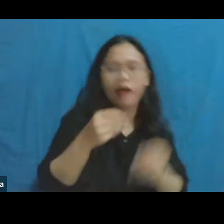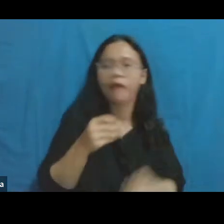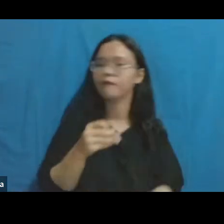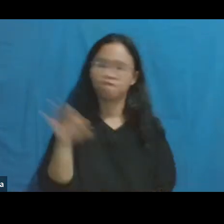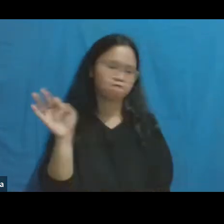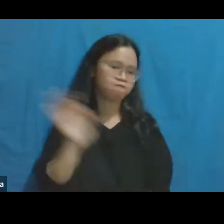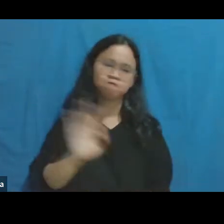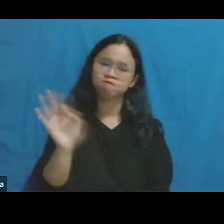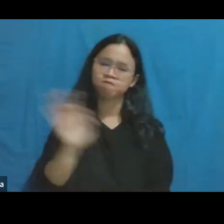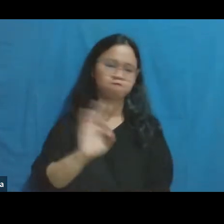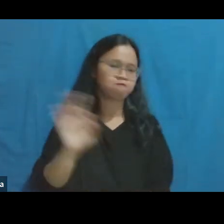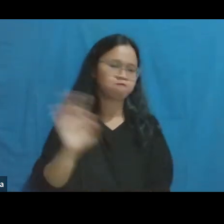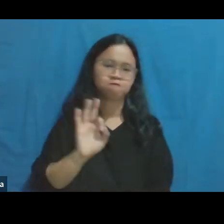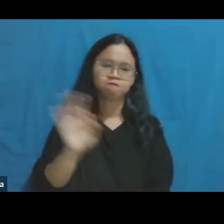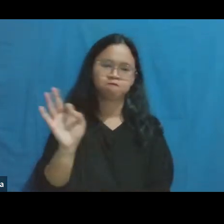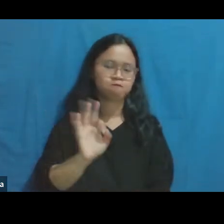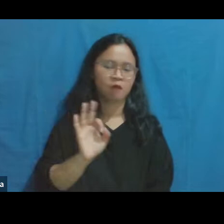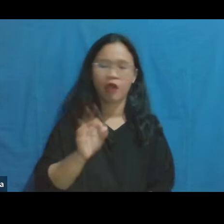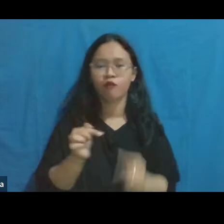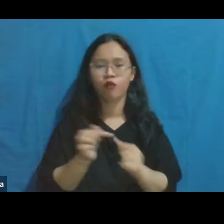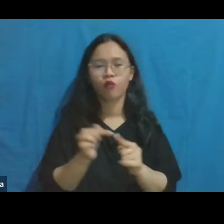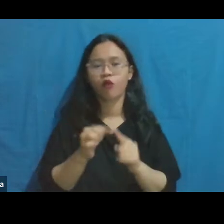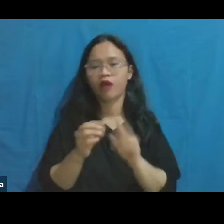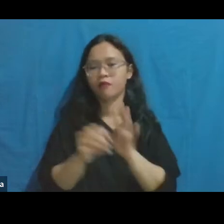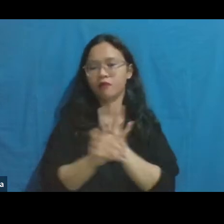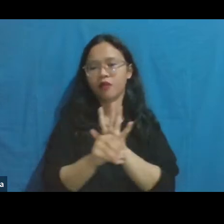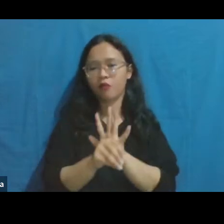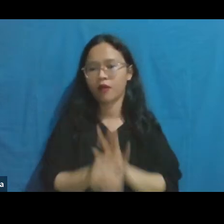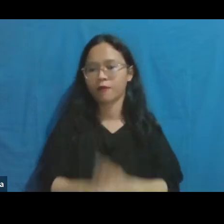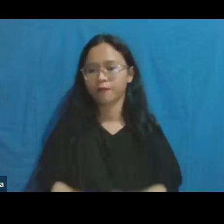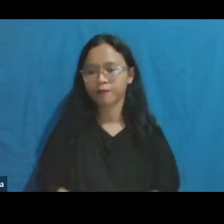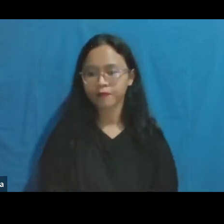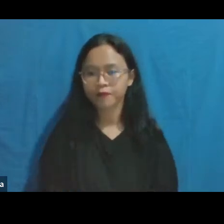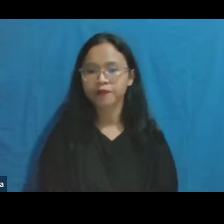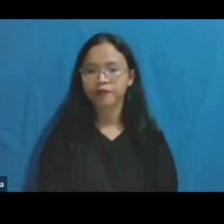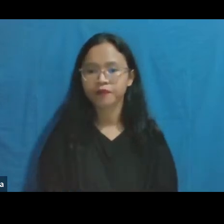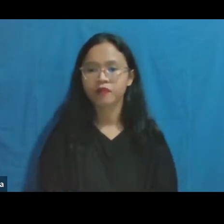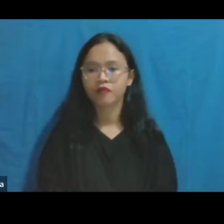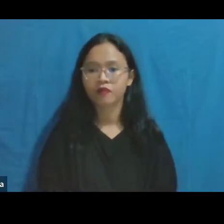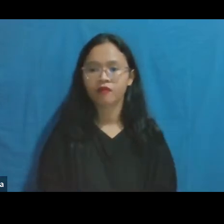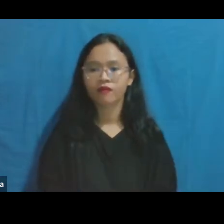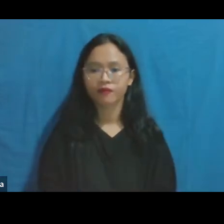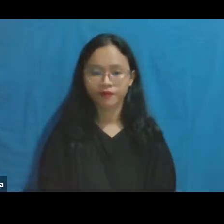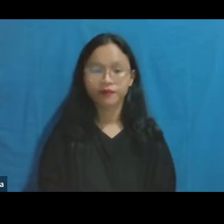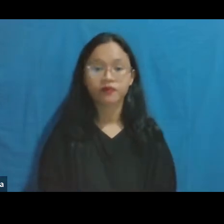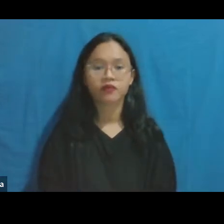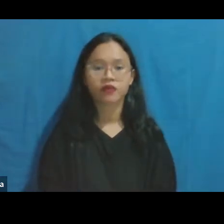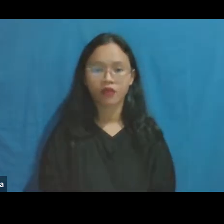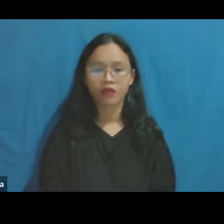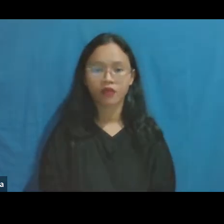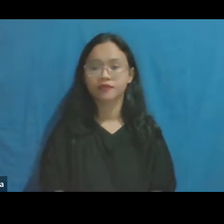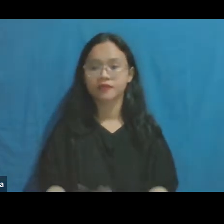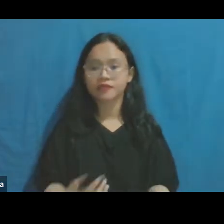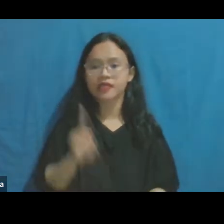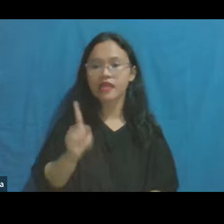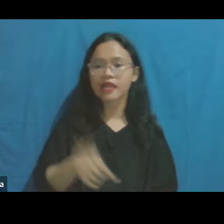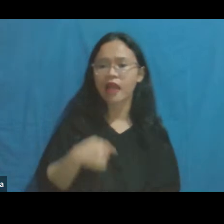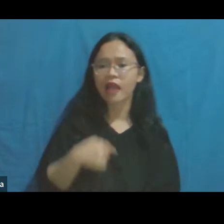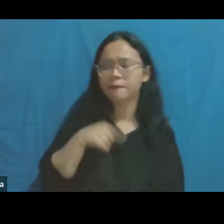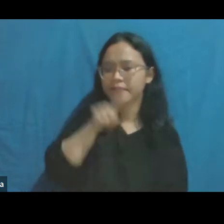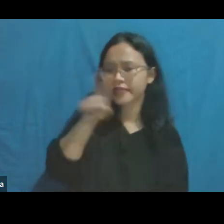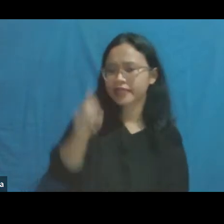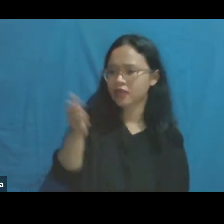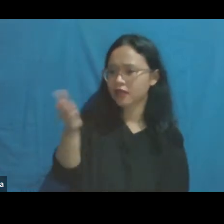themselves. But I don't know if it's safe to say for you, Pak Mahdi, there's no